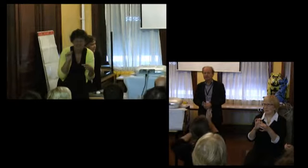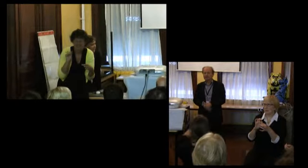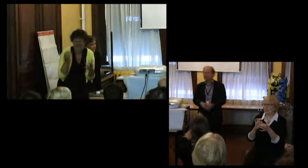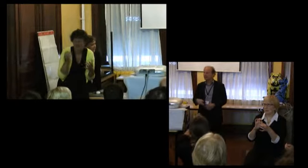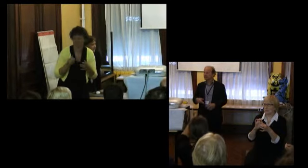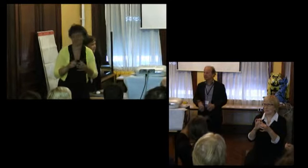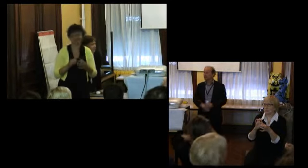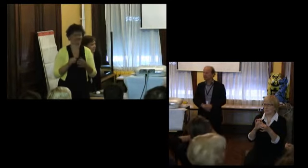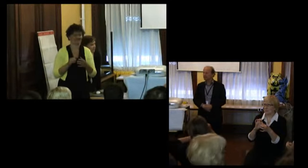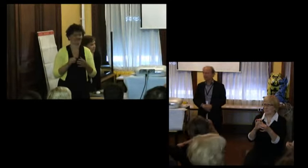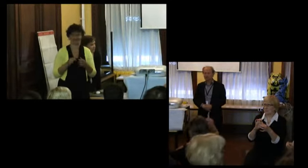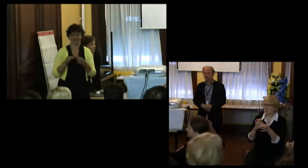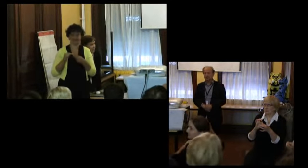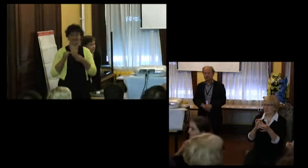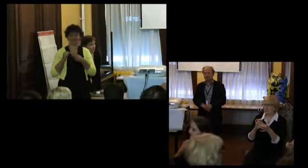Okay, excuse me.